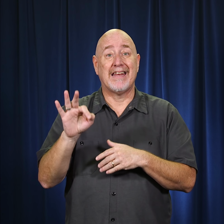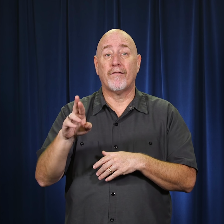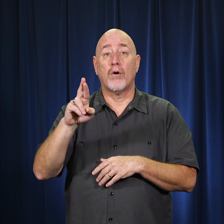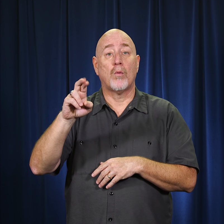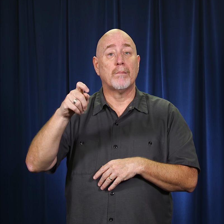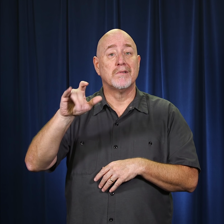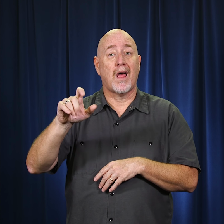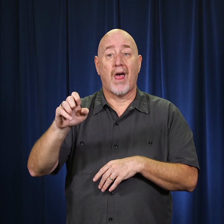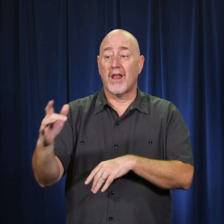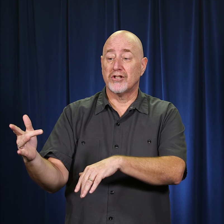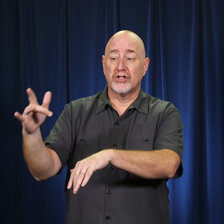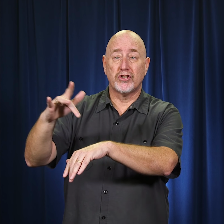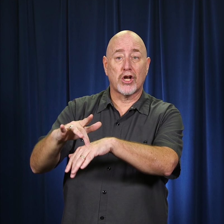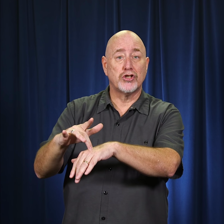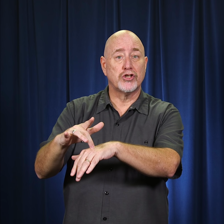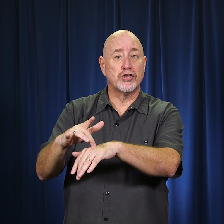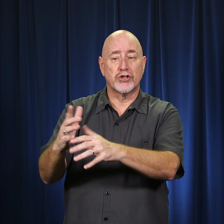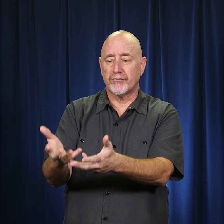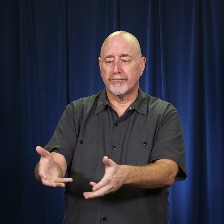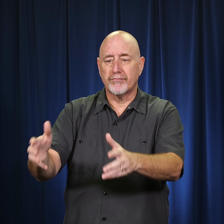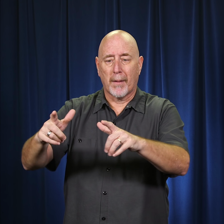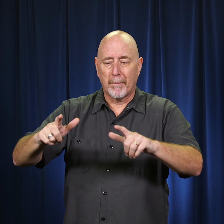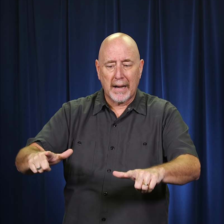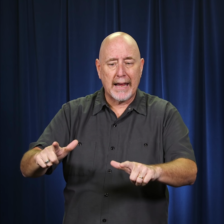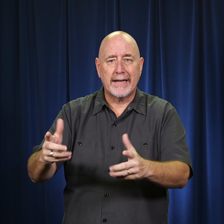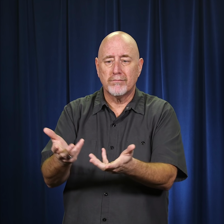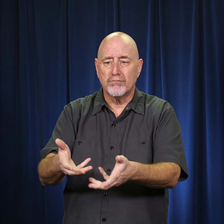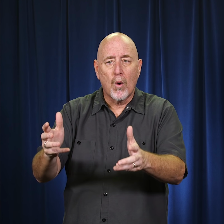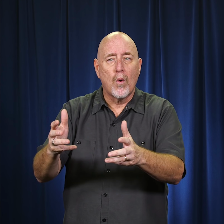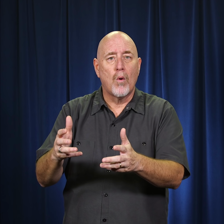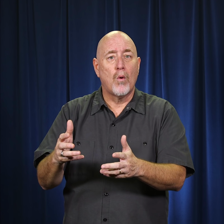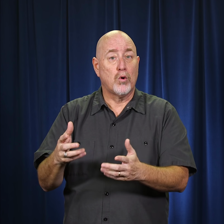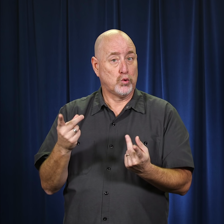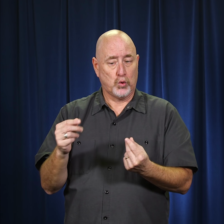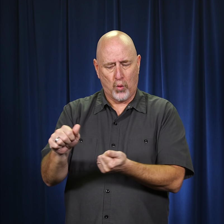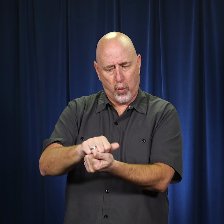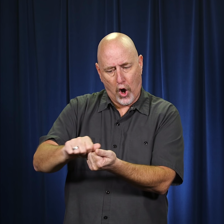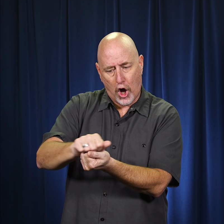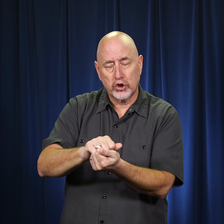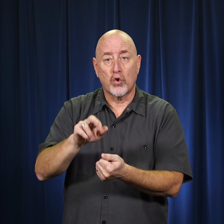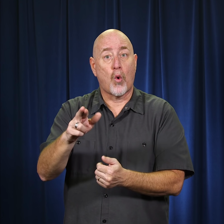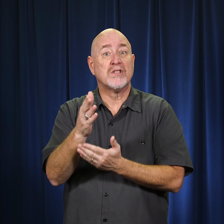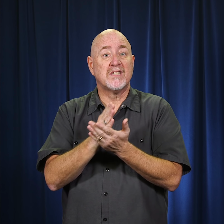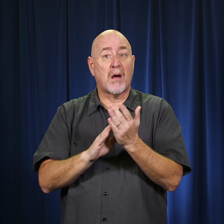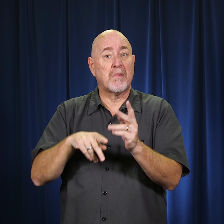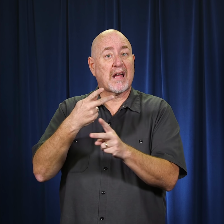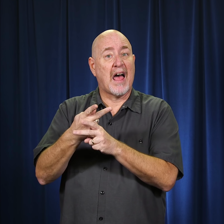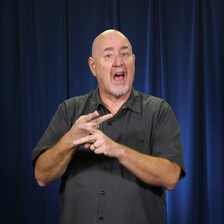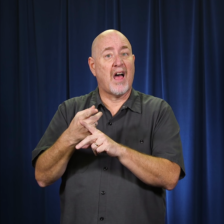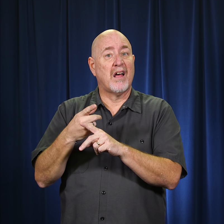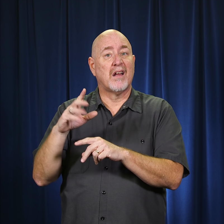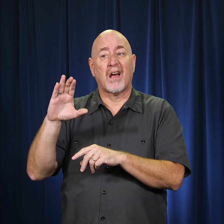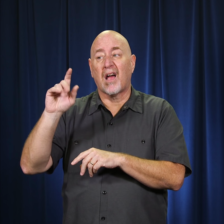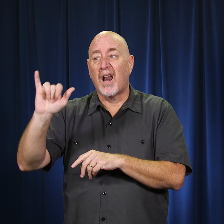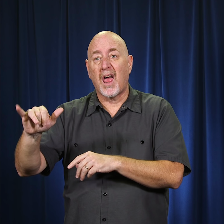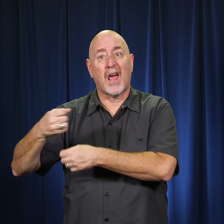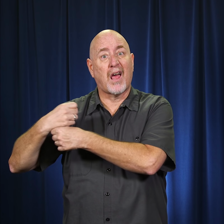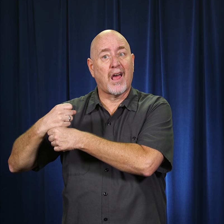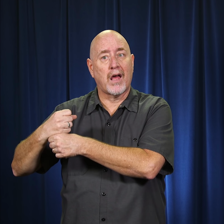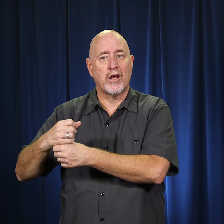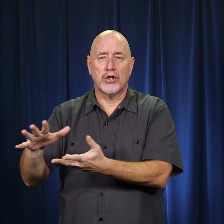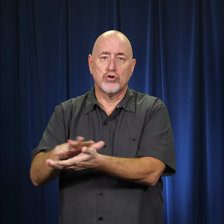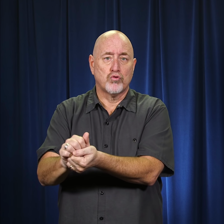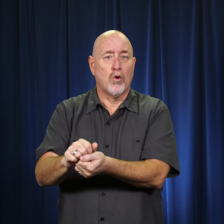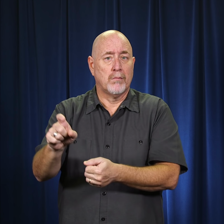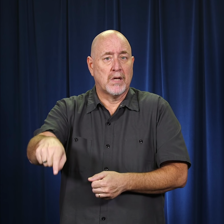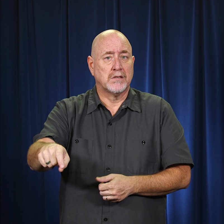even if one of these reptiles touches a plate or a bowl, you have to wash it or some of those earthenware bowls,